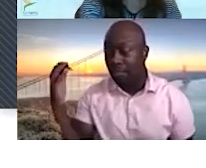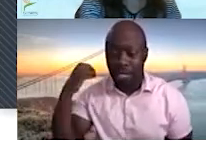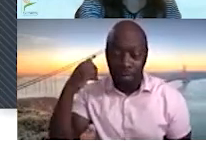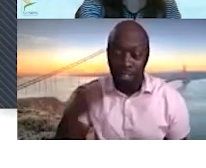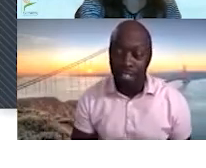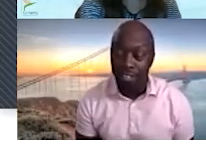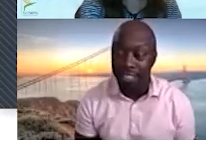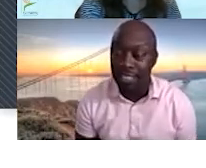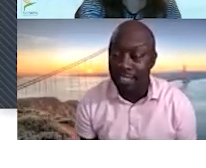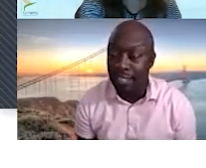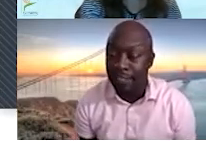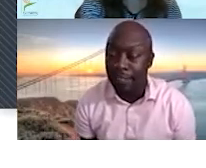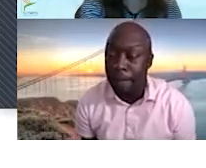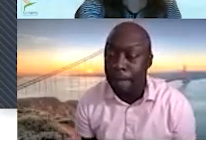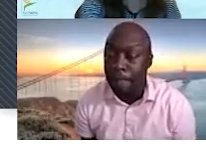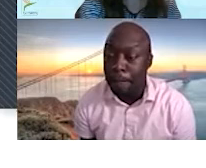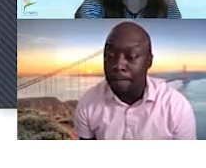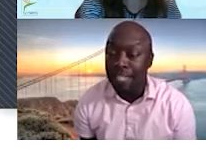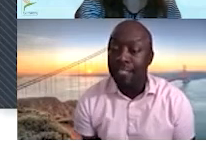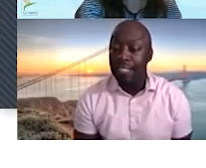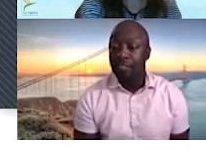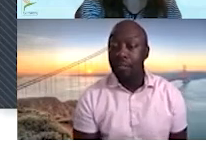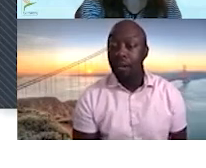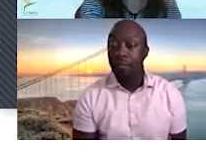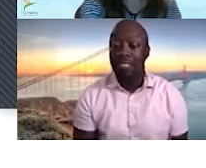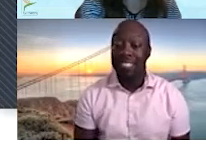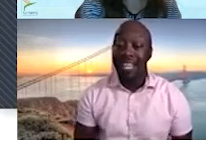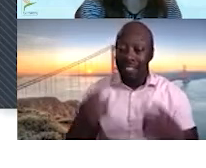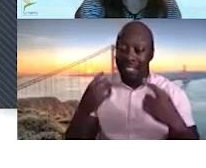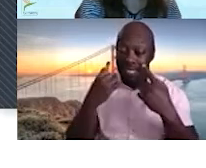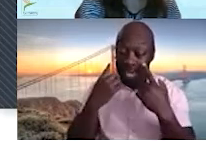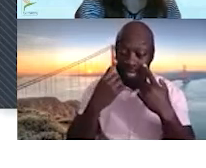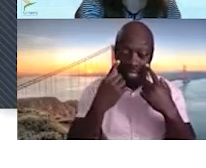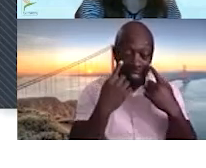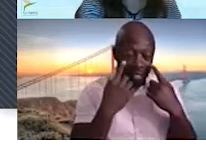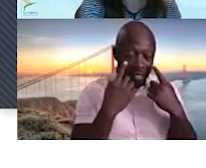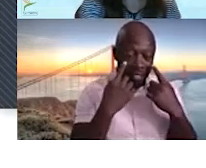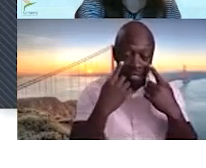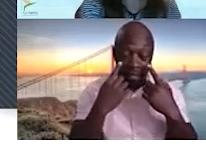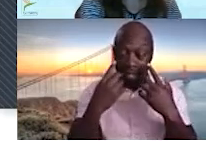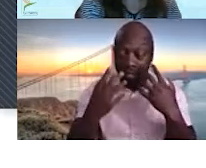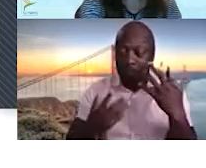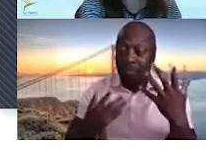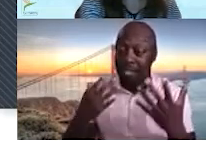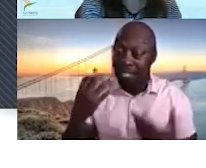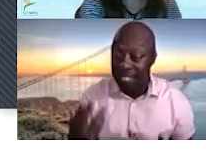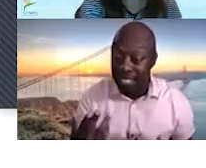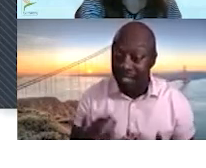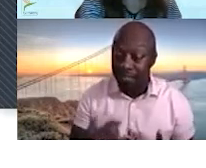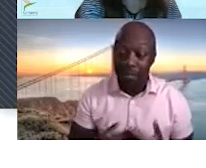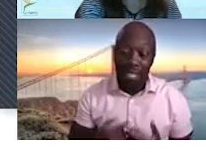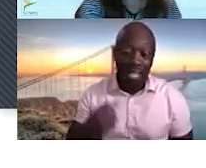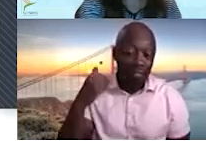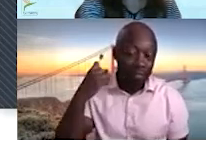step away, but you're listening to us. Sensory prompts, the sight. Babies have to